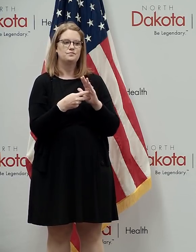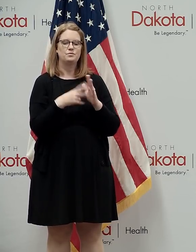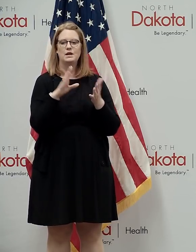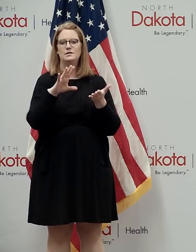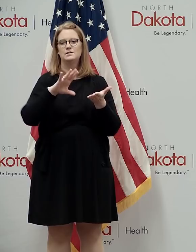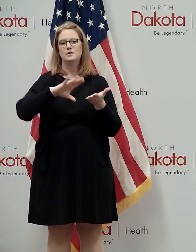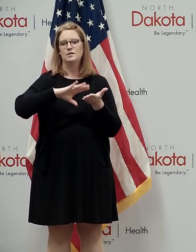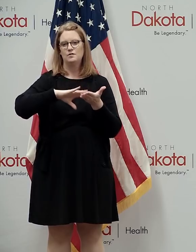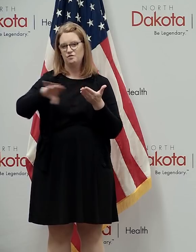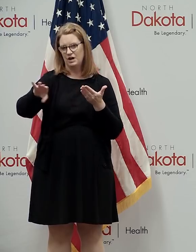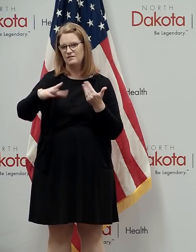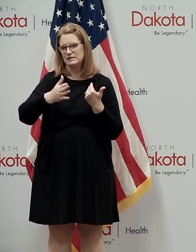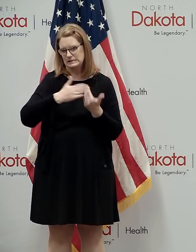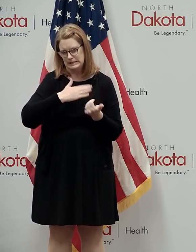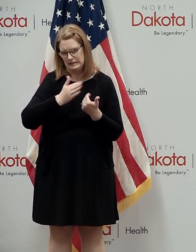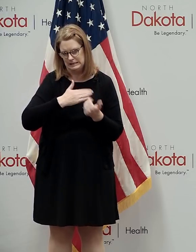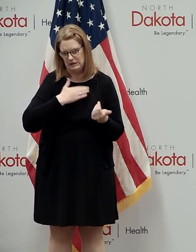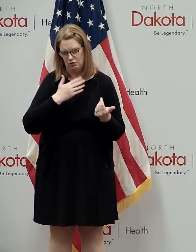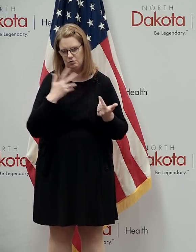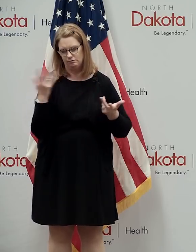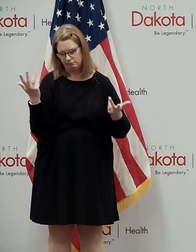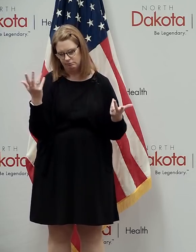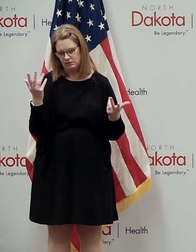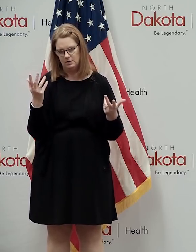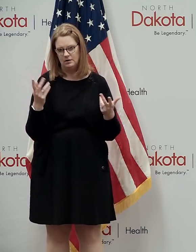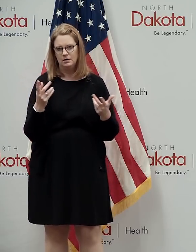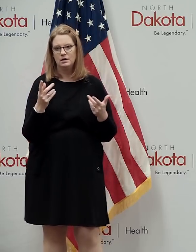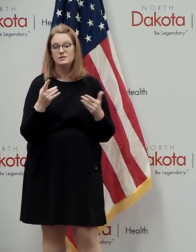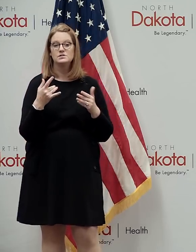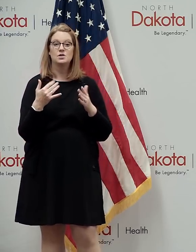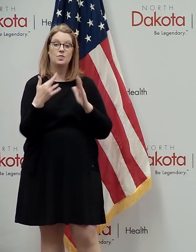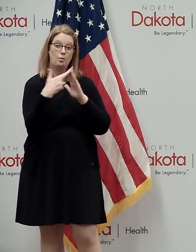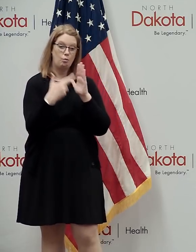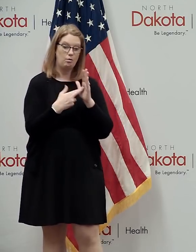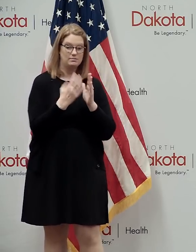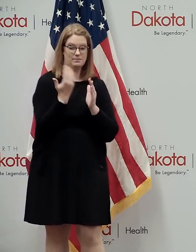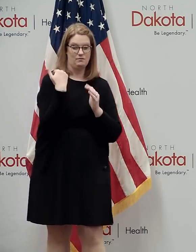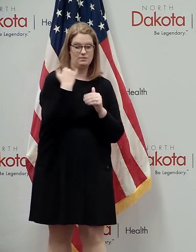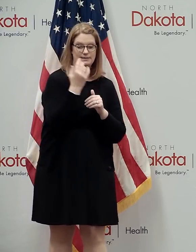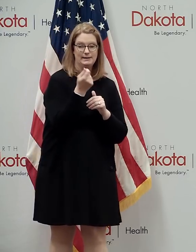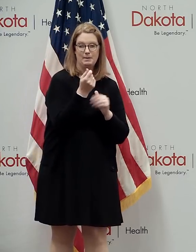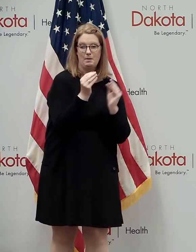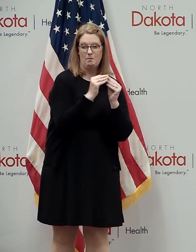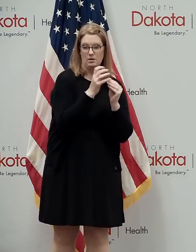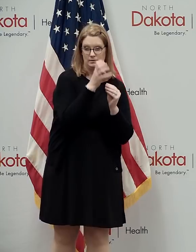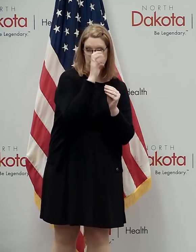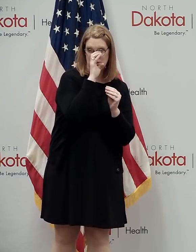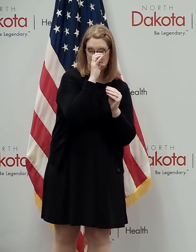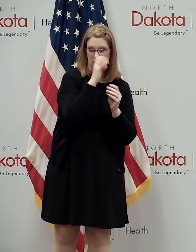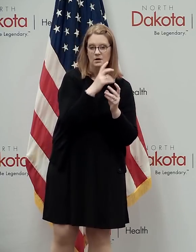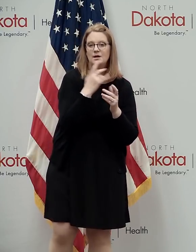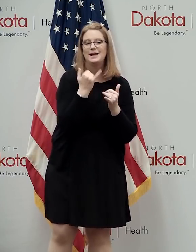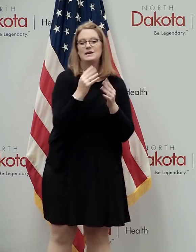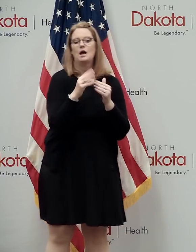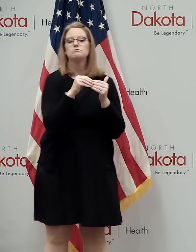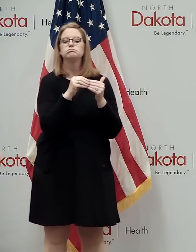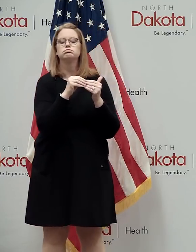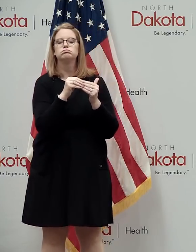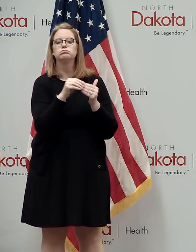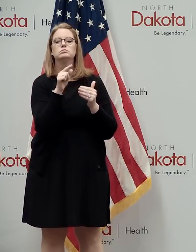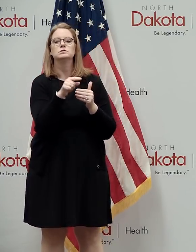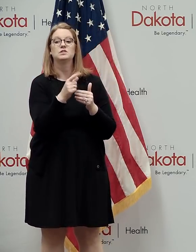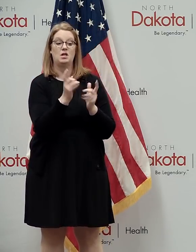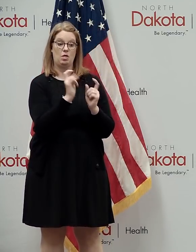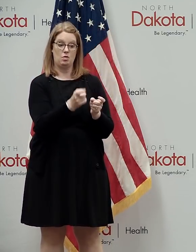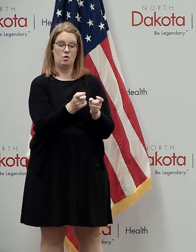much easier, frankly. And they relaxed the rules about forgiveness, which essentially turns that loan into a grant. So anyone that hasn't looked into